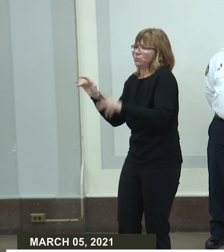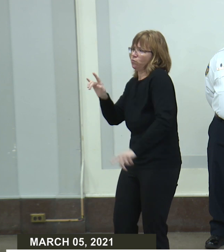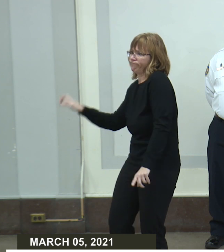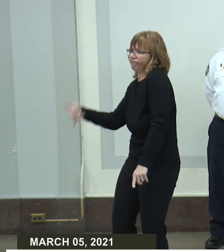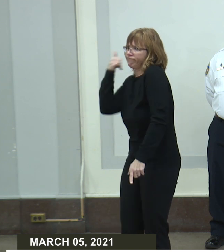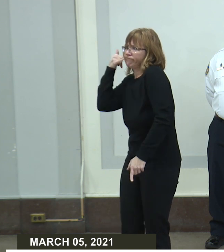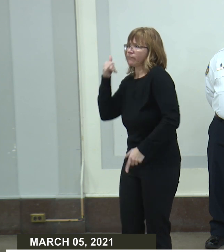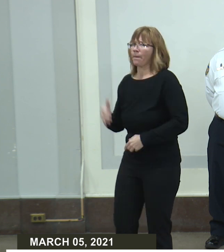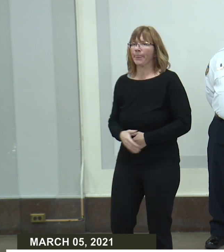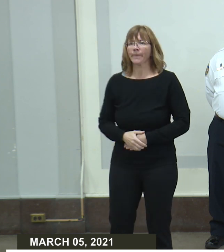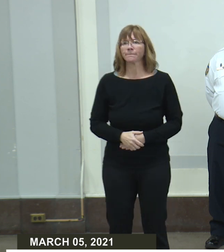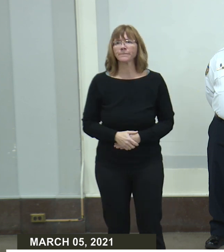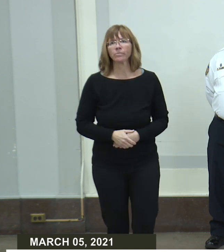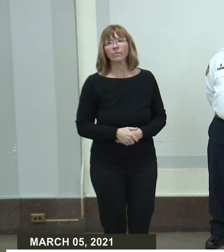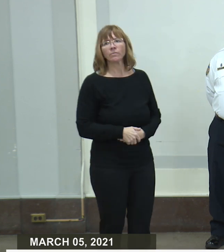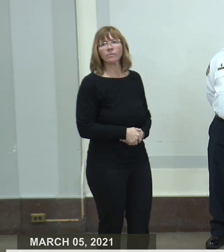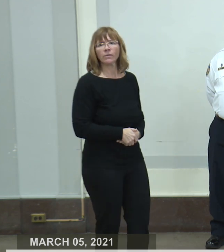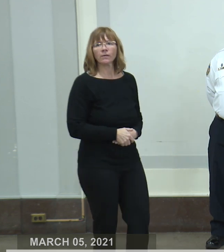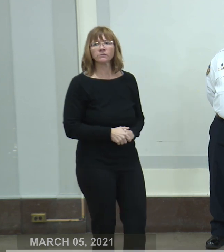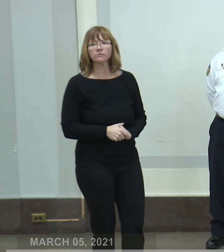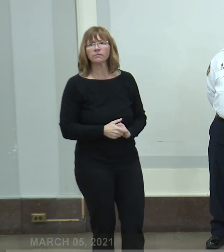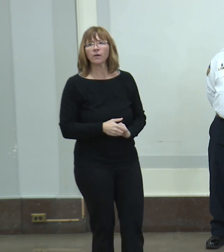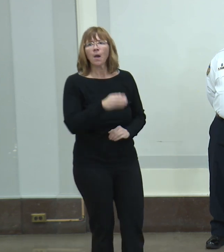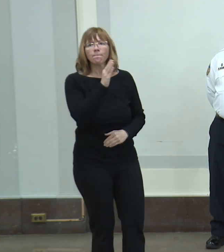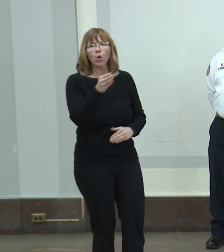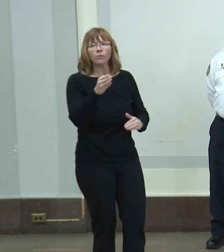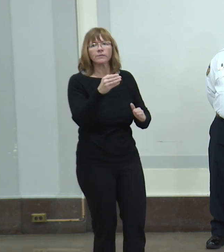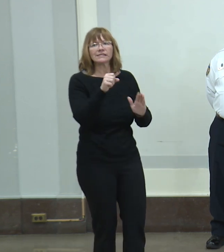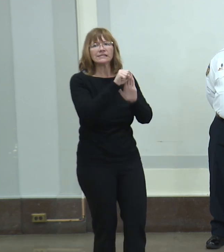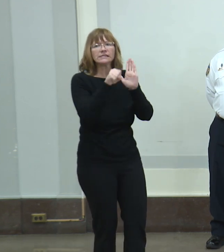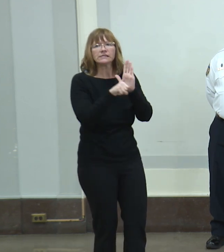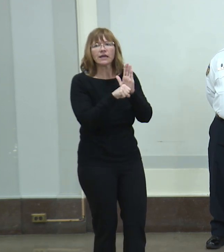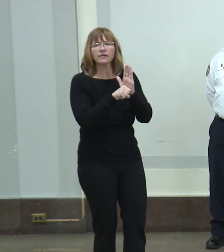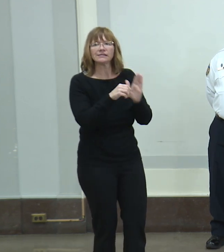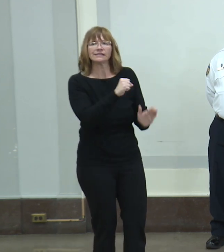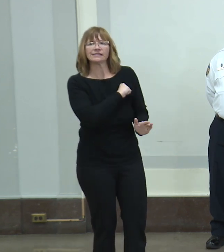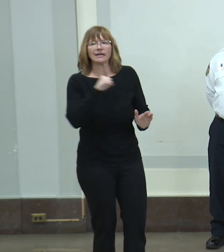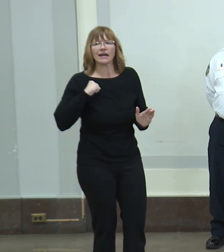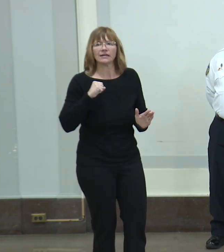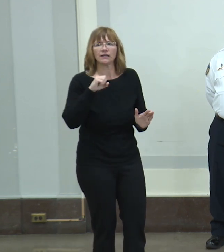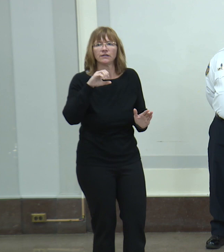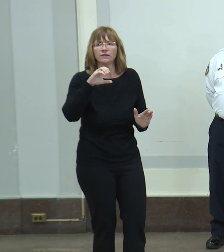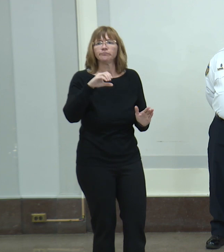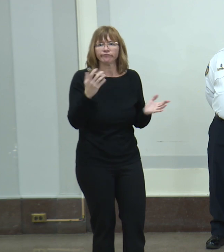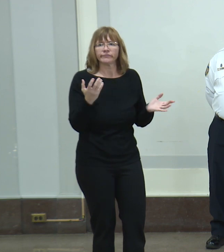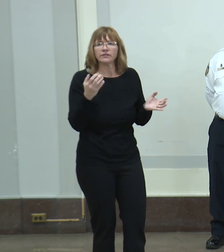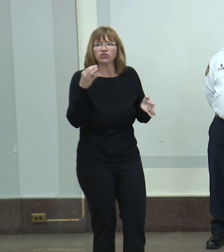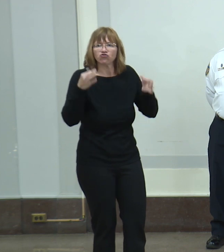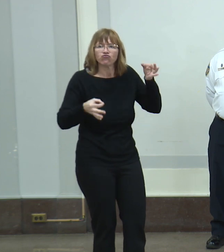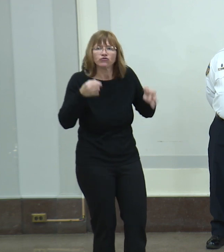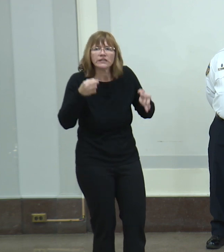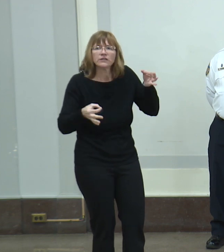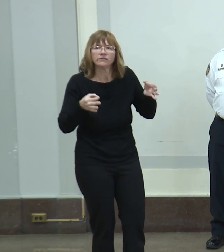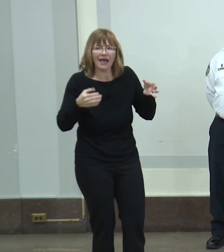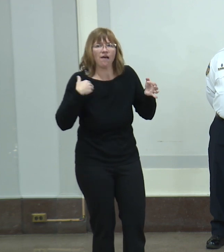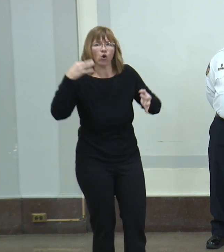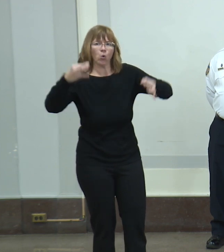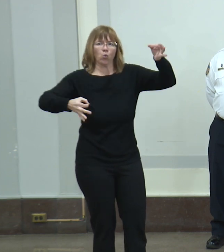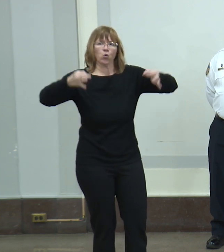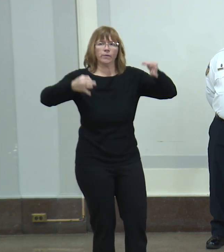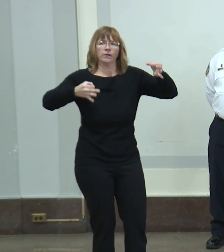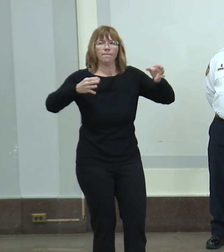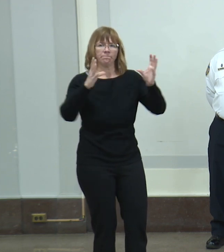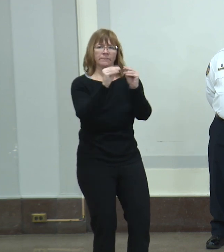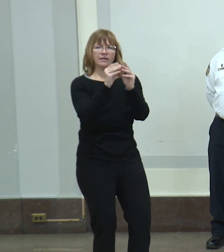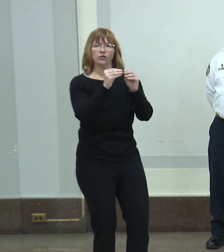Mayor, the Baltimore State Senate delegation has agreed to hold a hearing regarding the Hopkins police force issue. Where do you stand on that, and are you in support